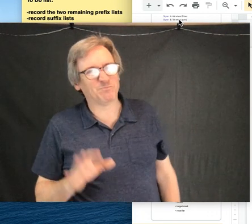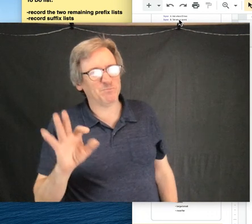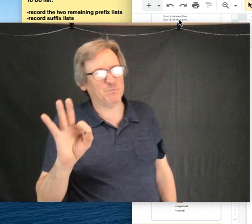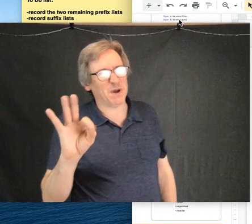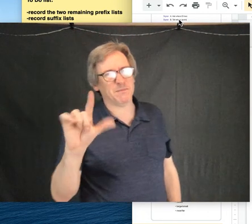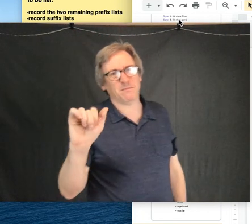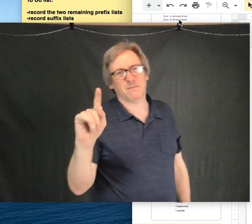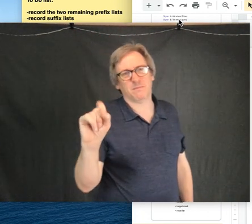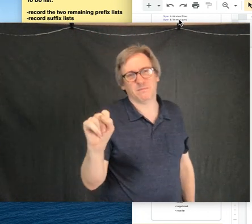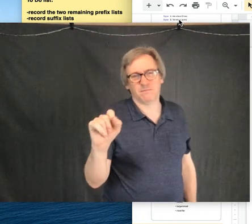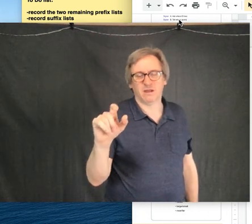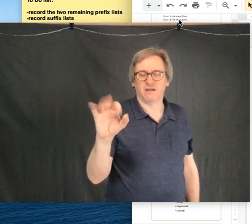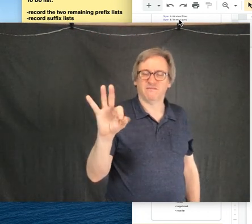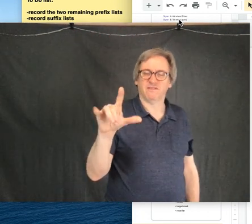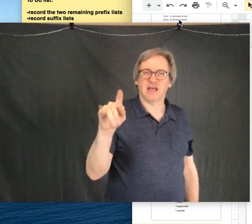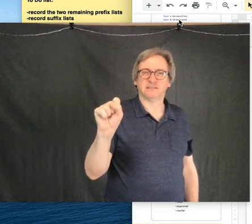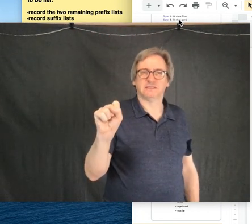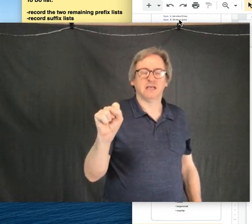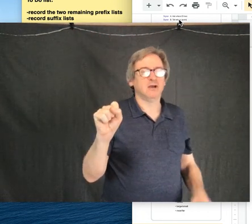But